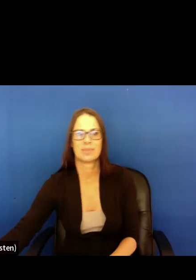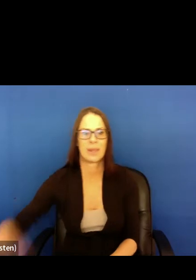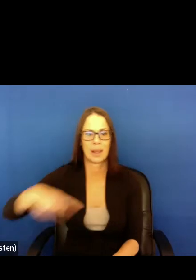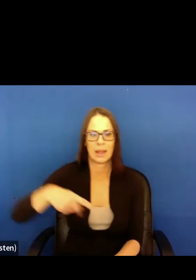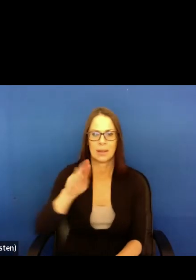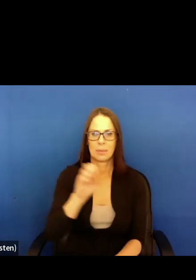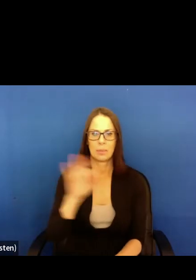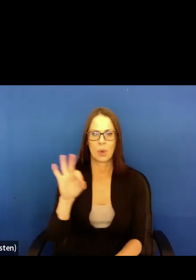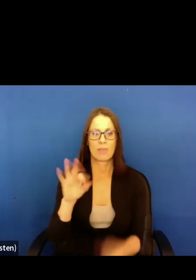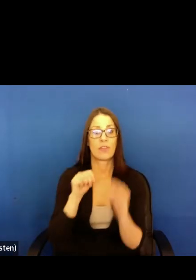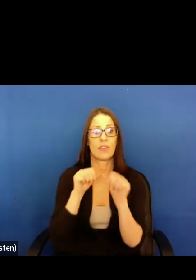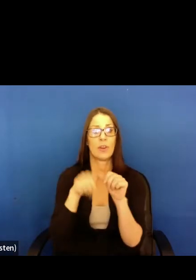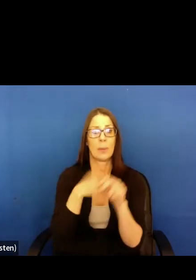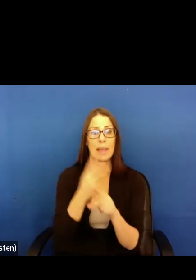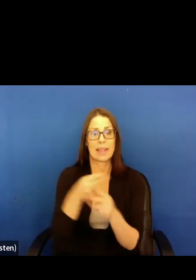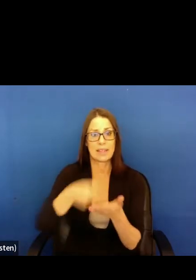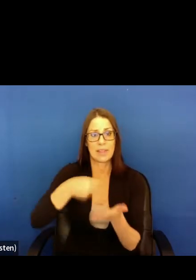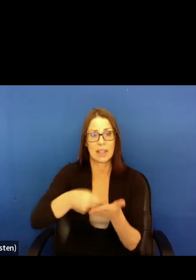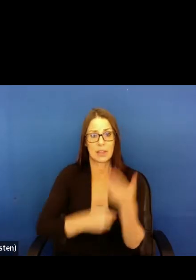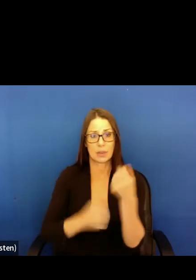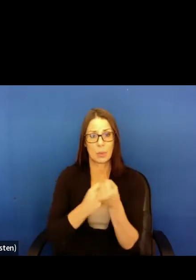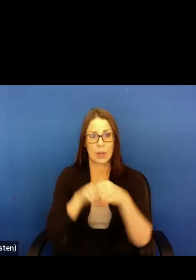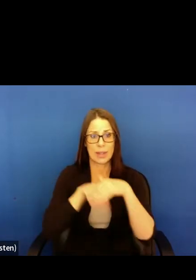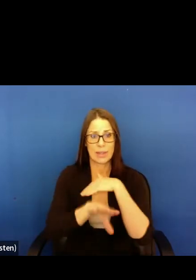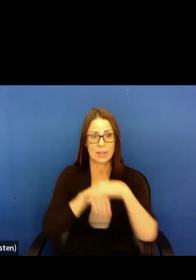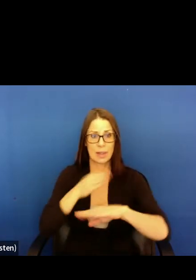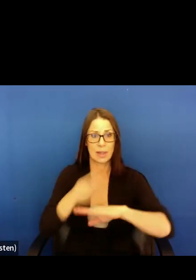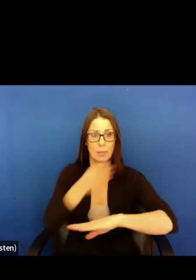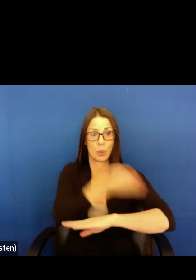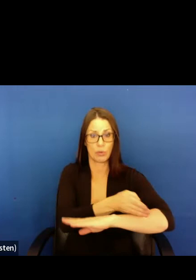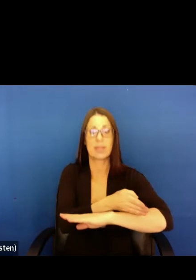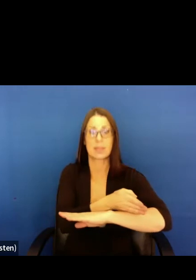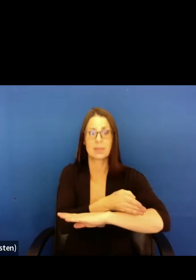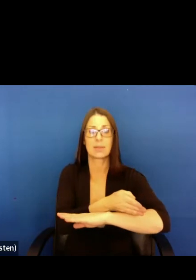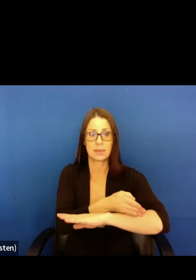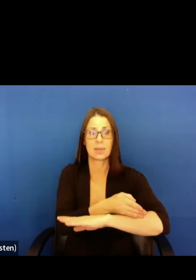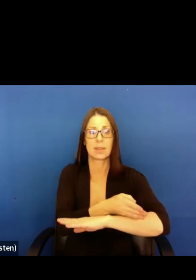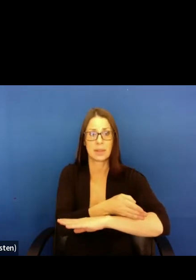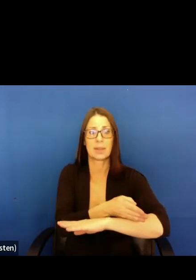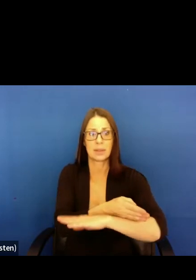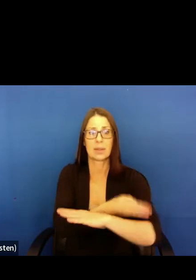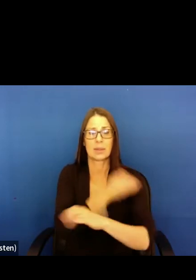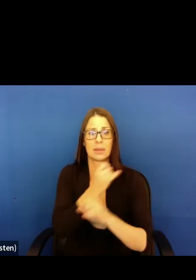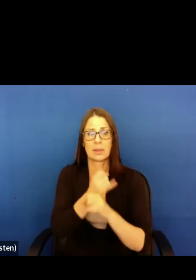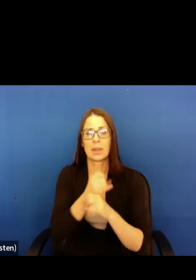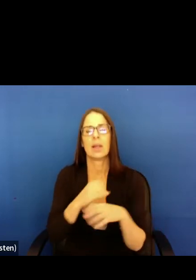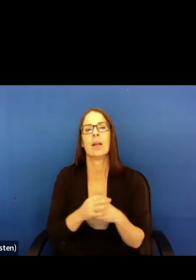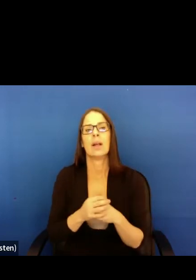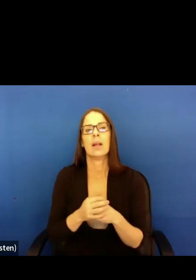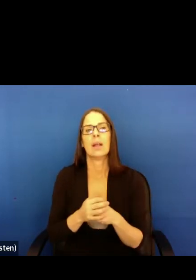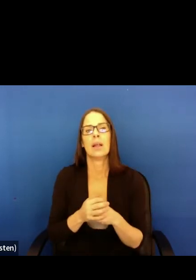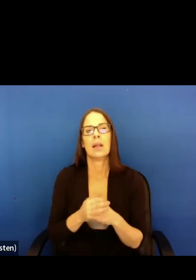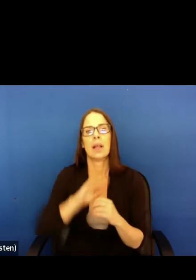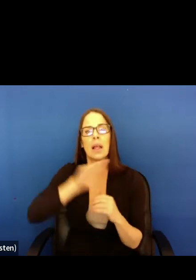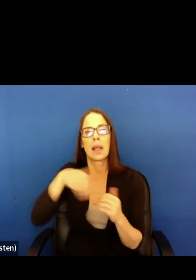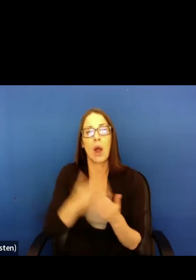PREF maintains funding to support accessibility improvements on the built campus. And all of the